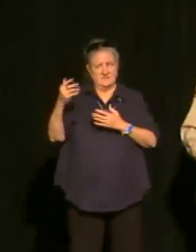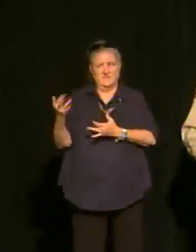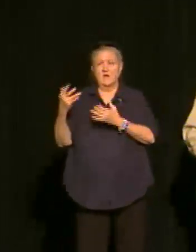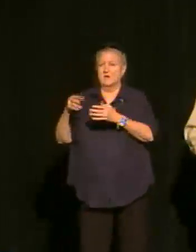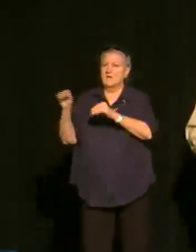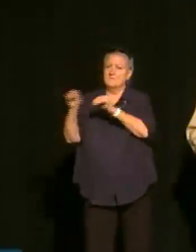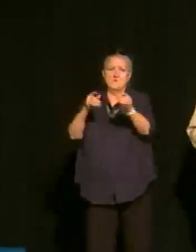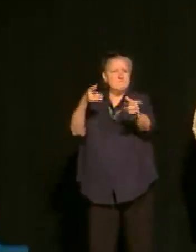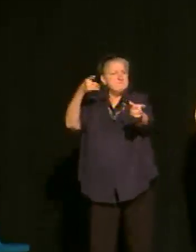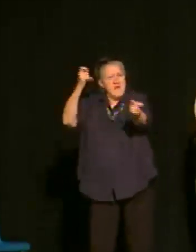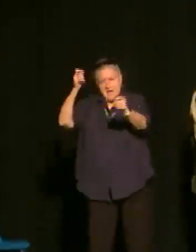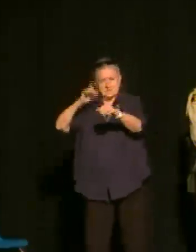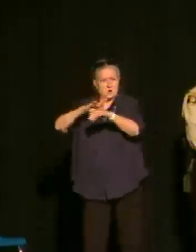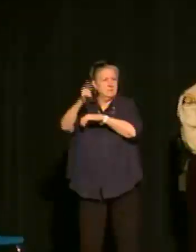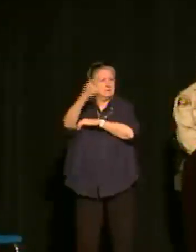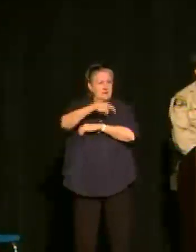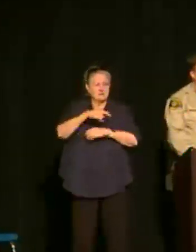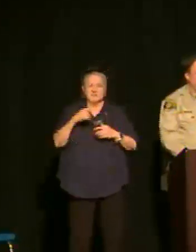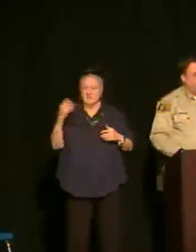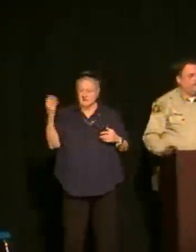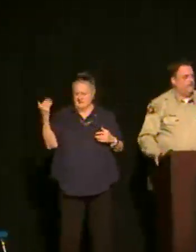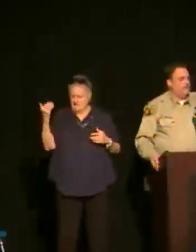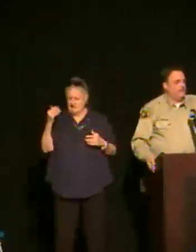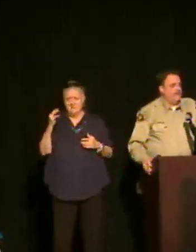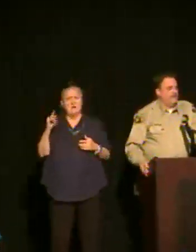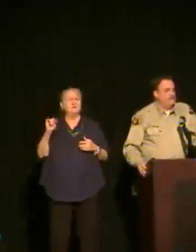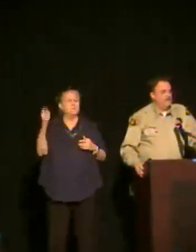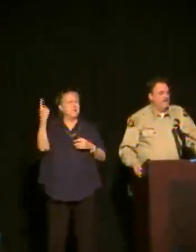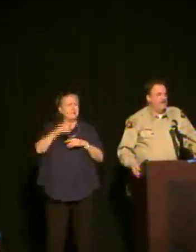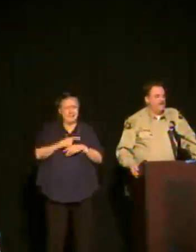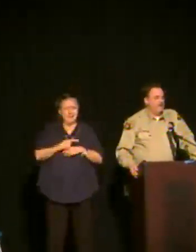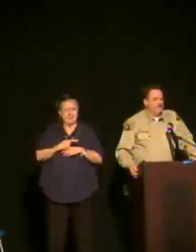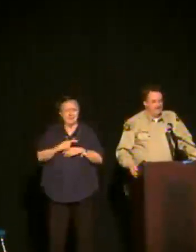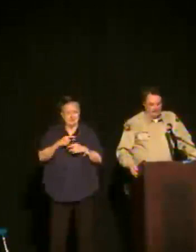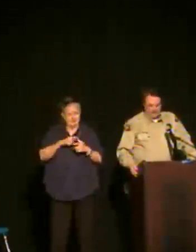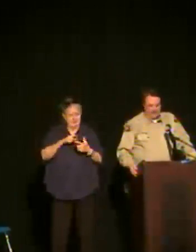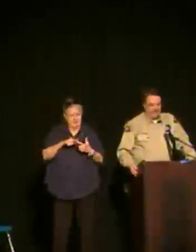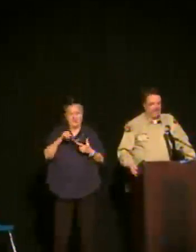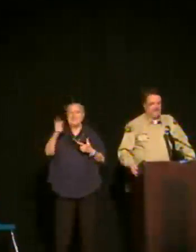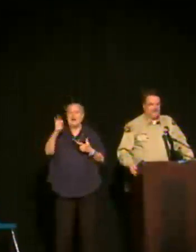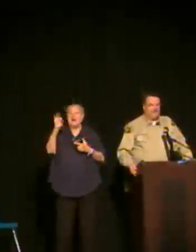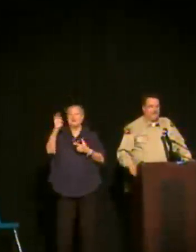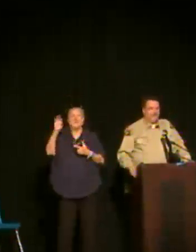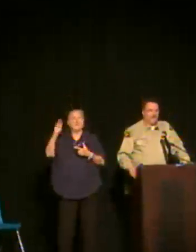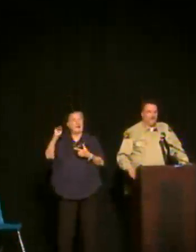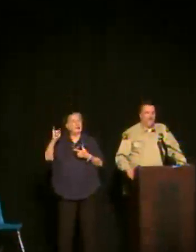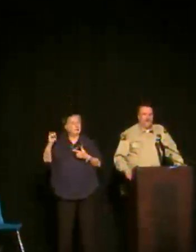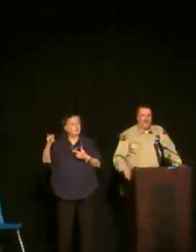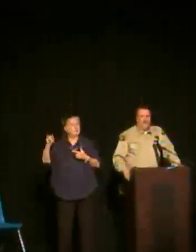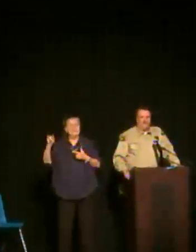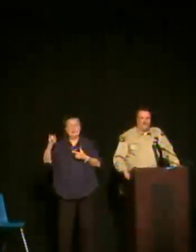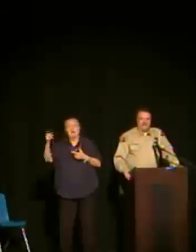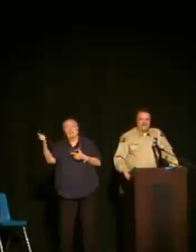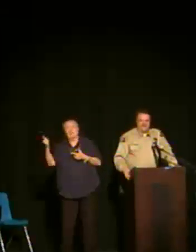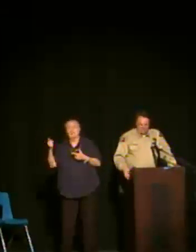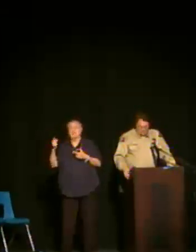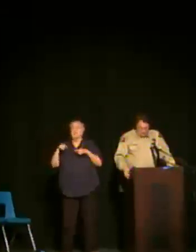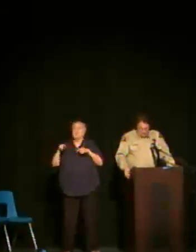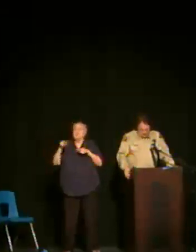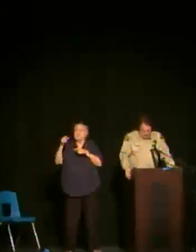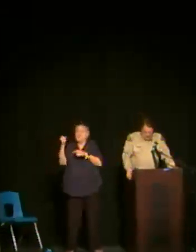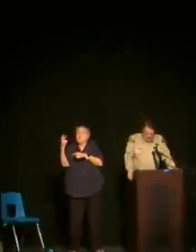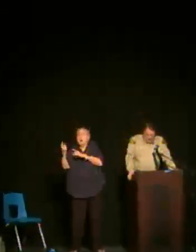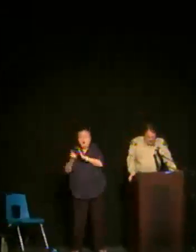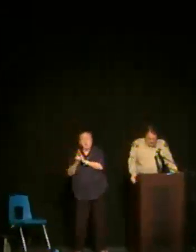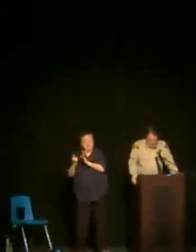very rapidly in the early days. 15 miles one day, 9 miles another in just 12 hours. So that's the reason that